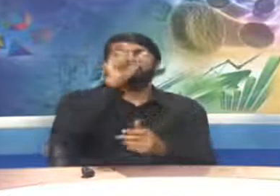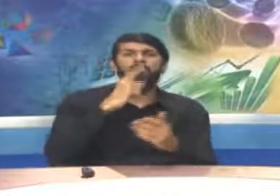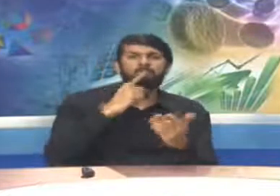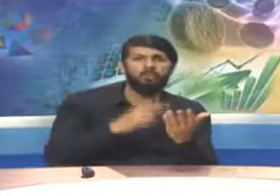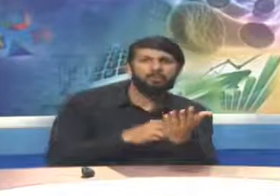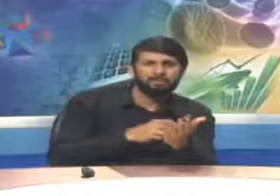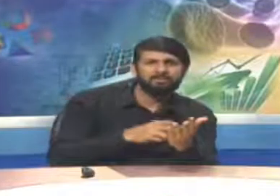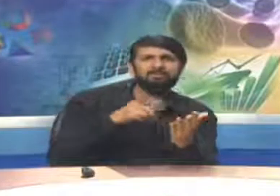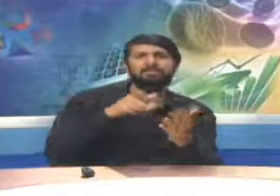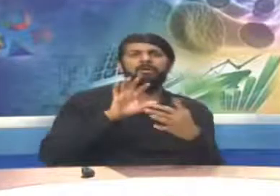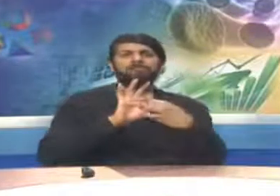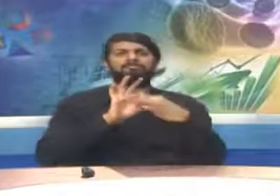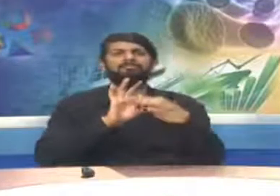What belongs to the community?